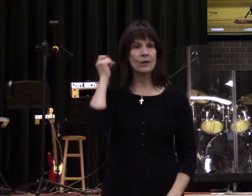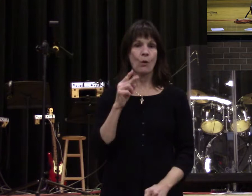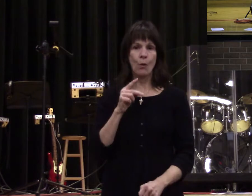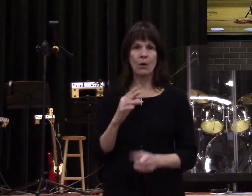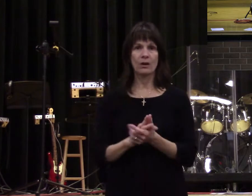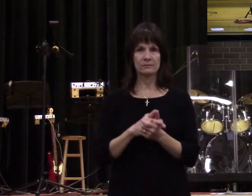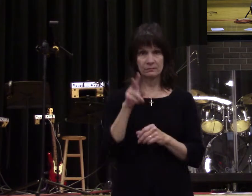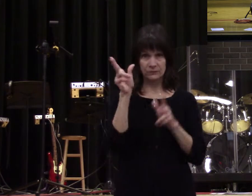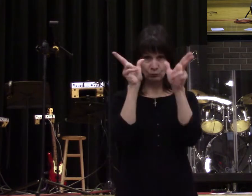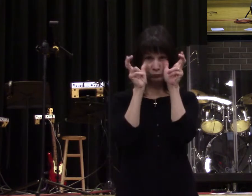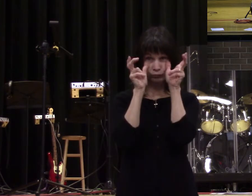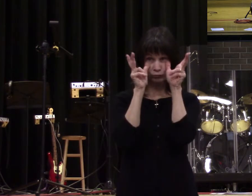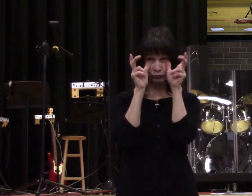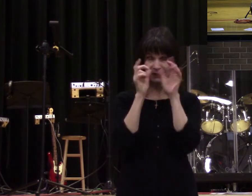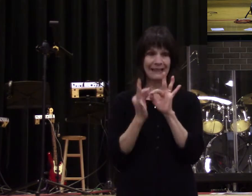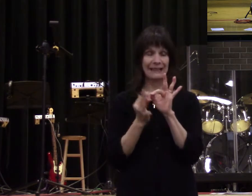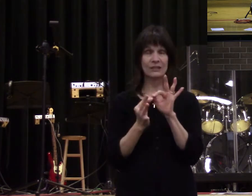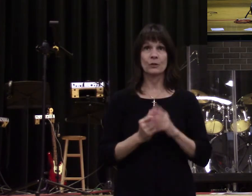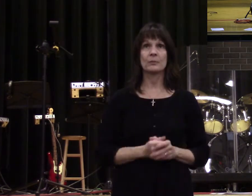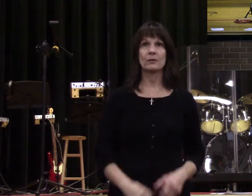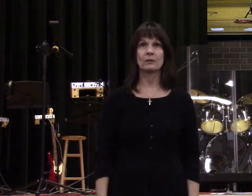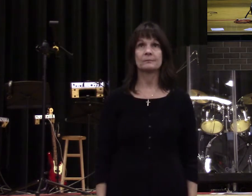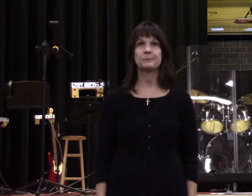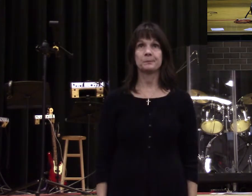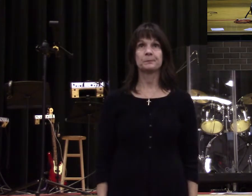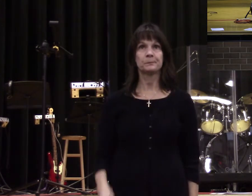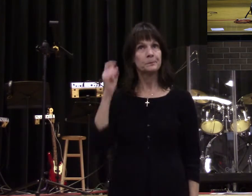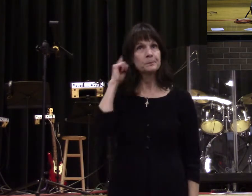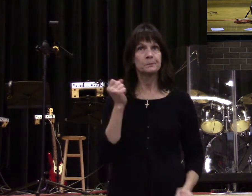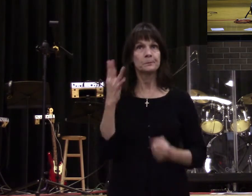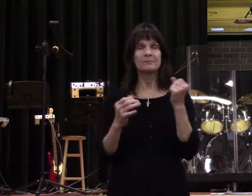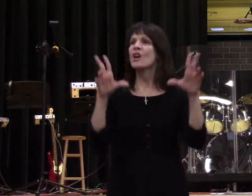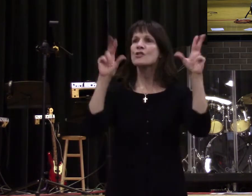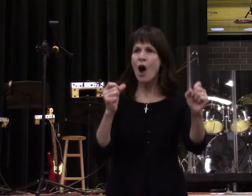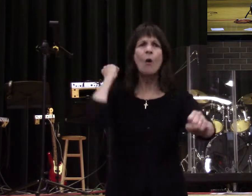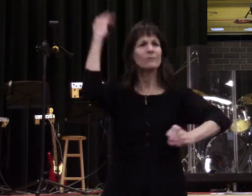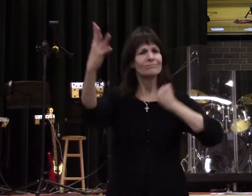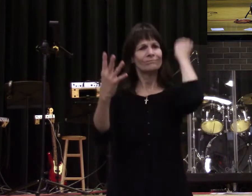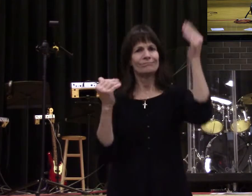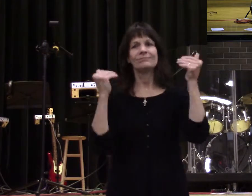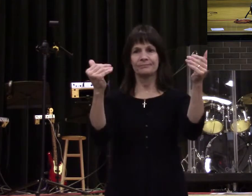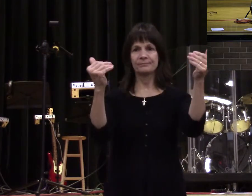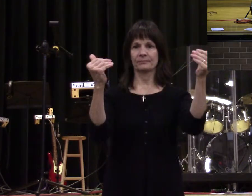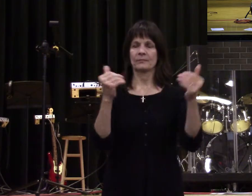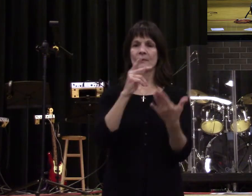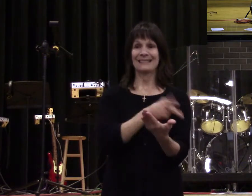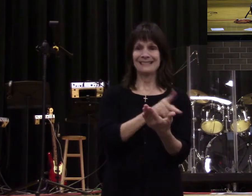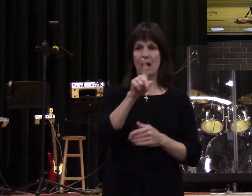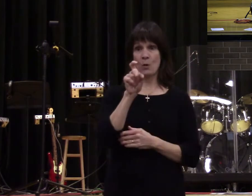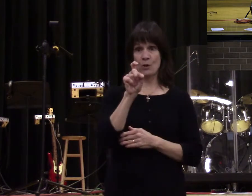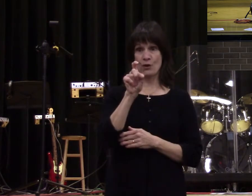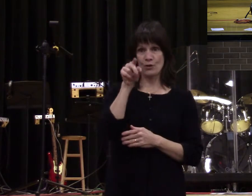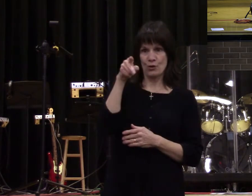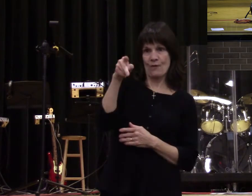name, and you'll see what a blessing it'll bring to you. In Psalm 105, it says, the Lord is good, his loving kindness is everlasting, and